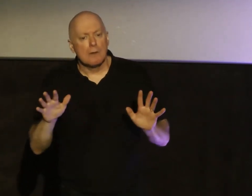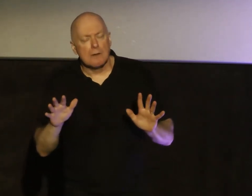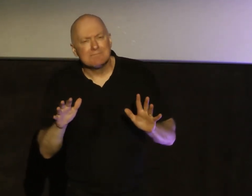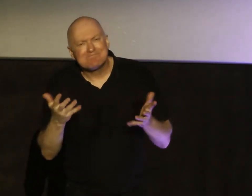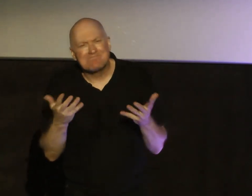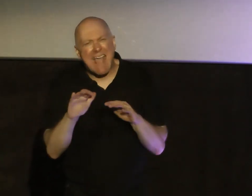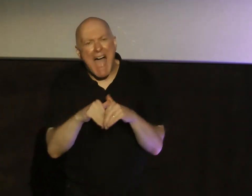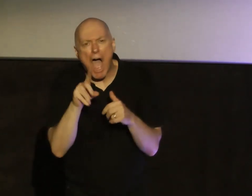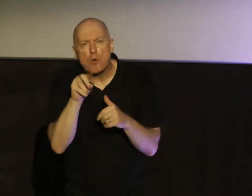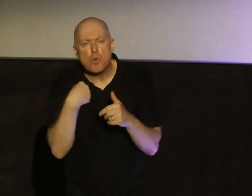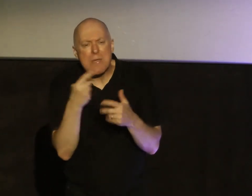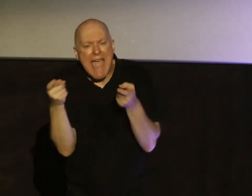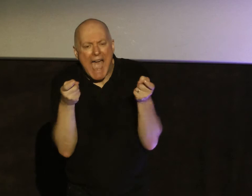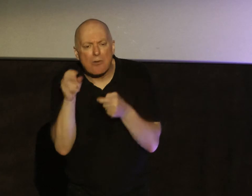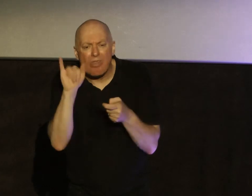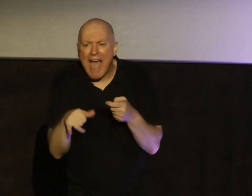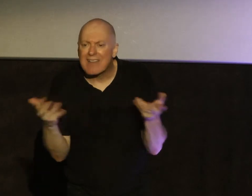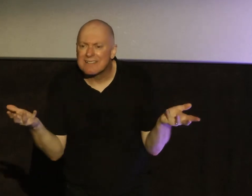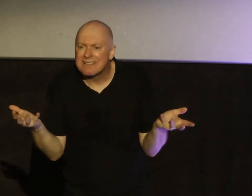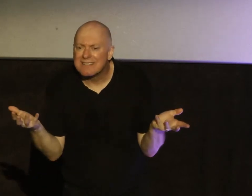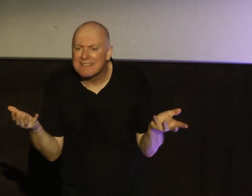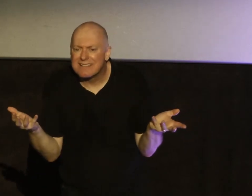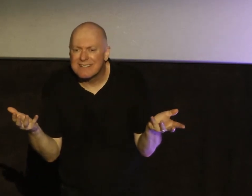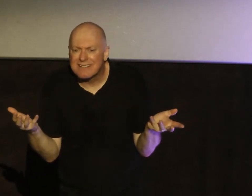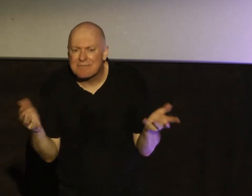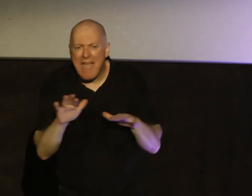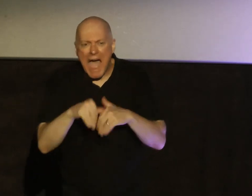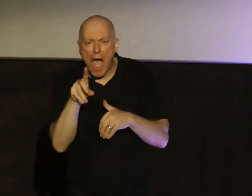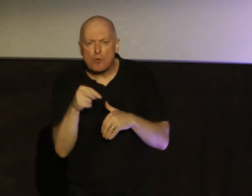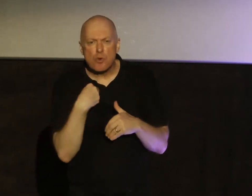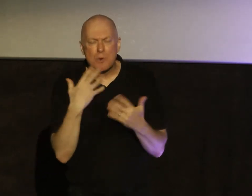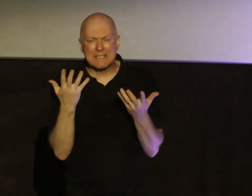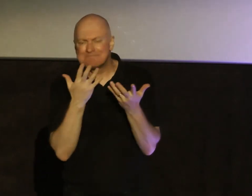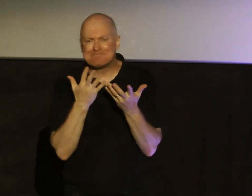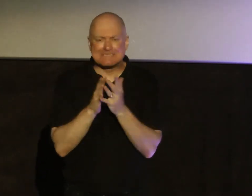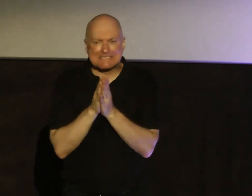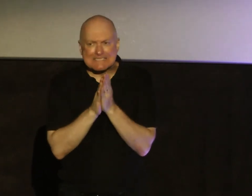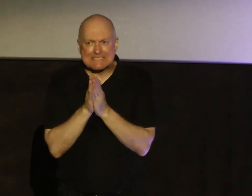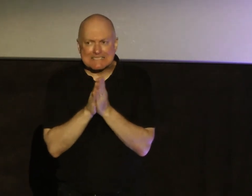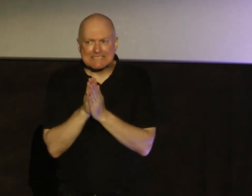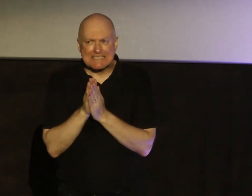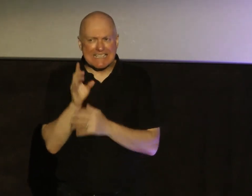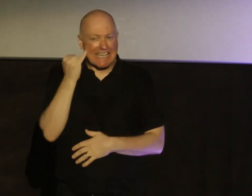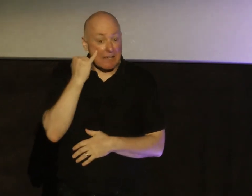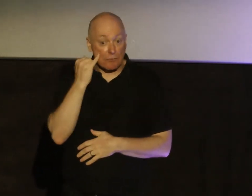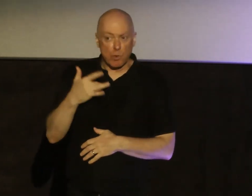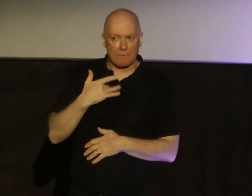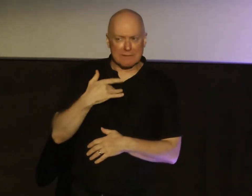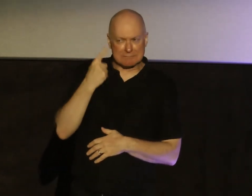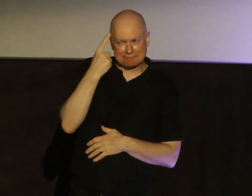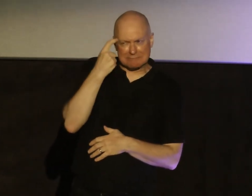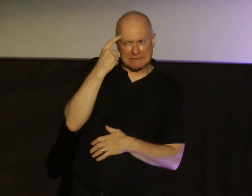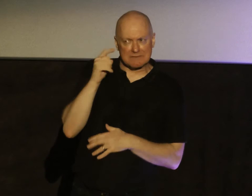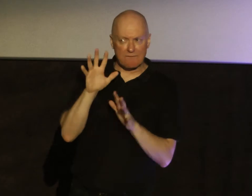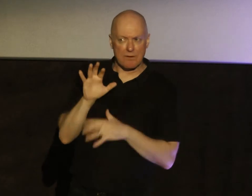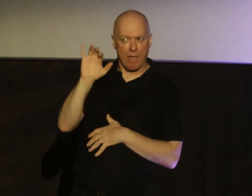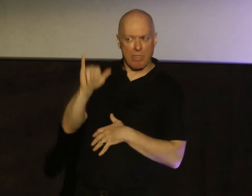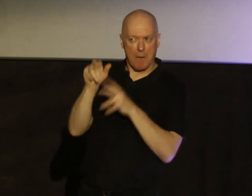we handle that? How do we navigate feelings of suspicion and fear in relationships? Here's